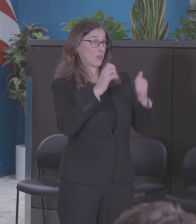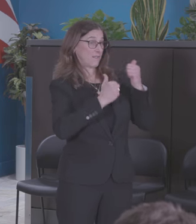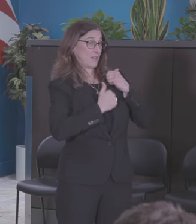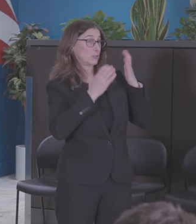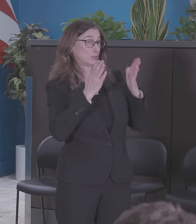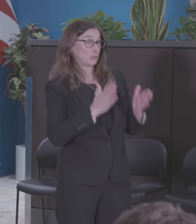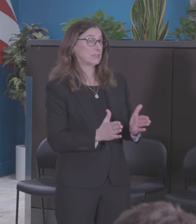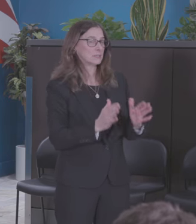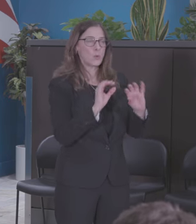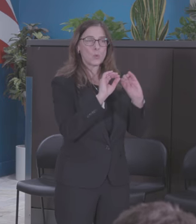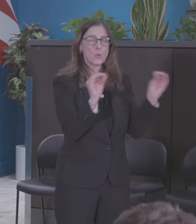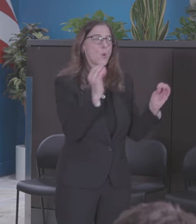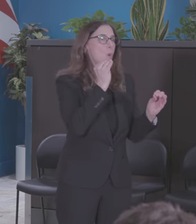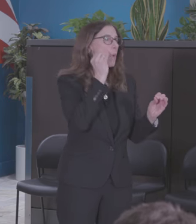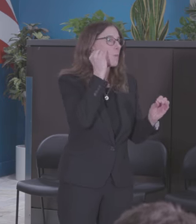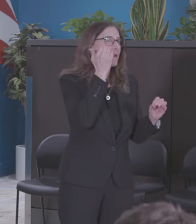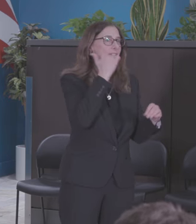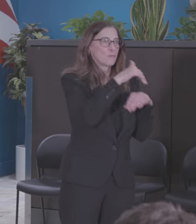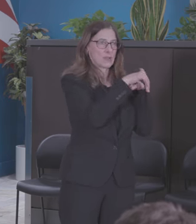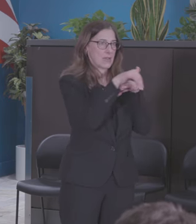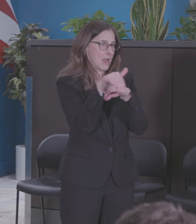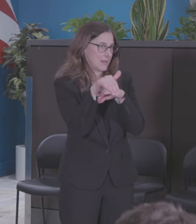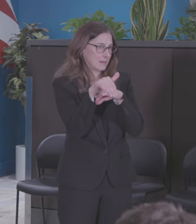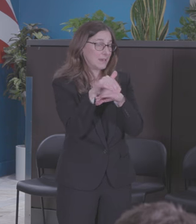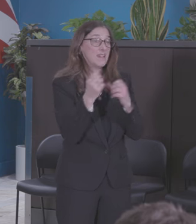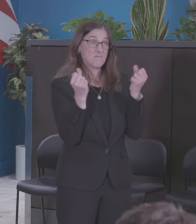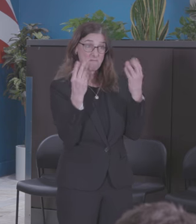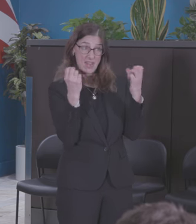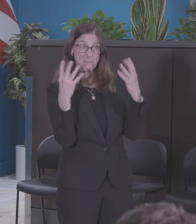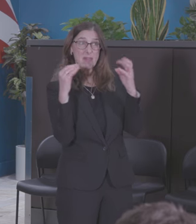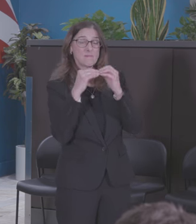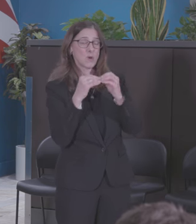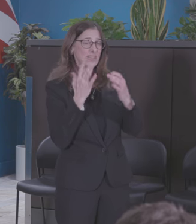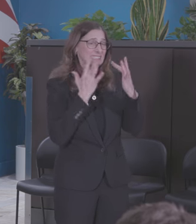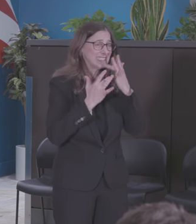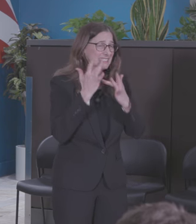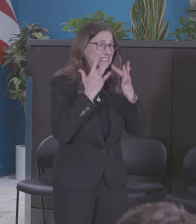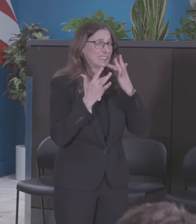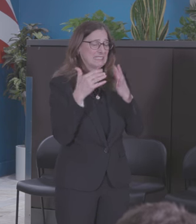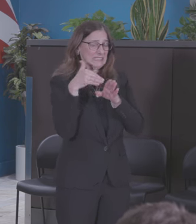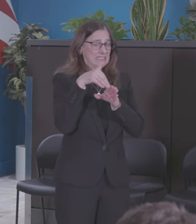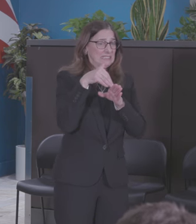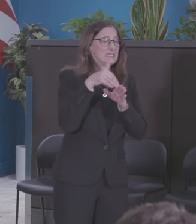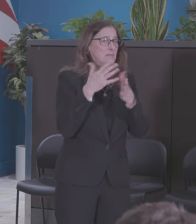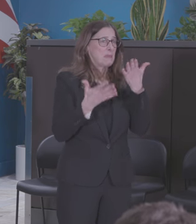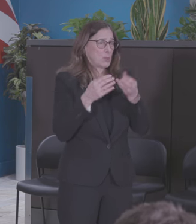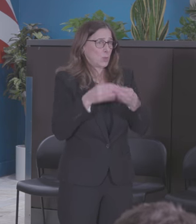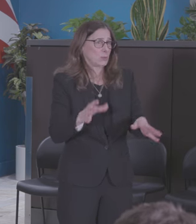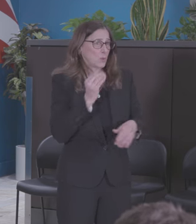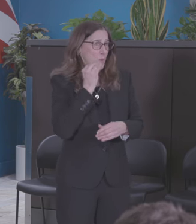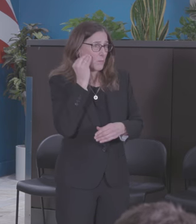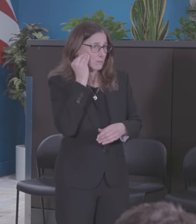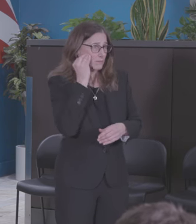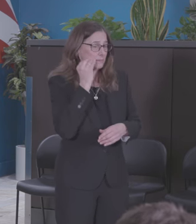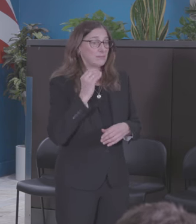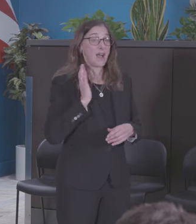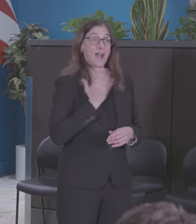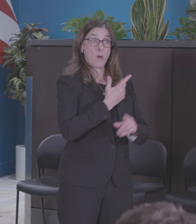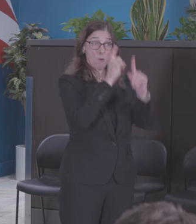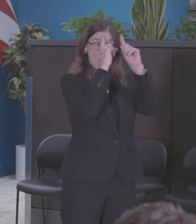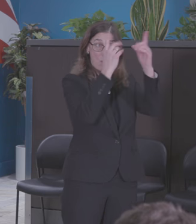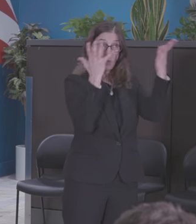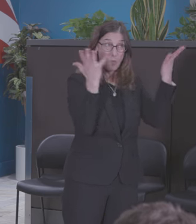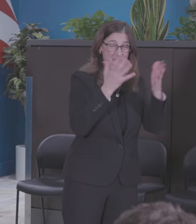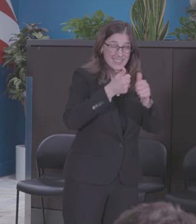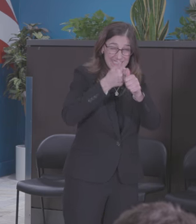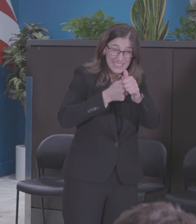night, with hundreds more facing housing insecurity. Our goal is to reach out to every single one of them